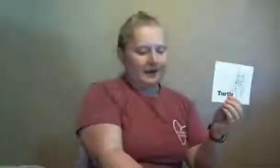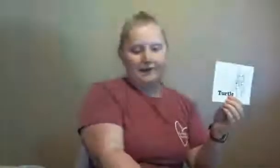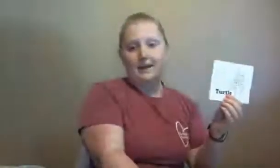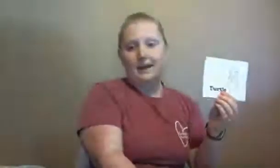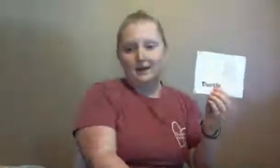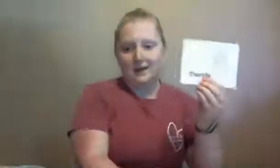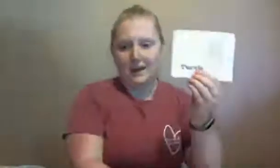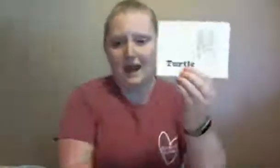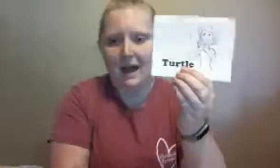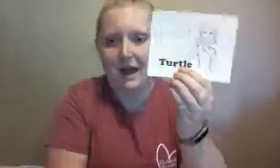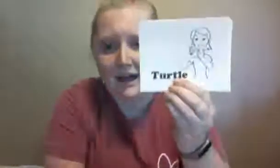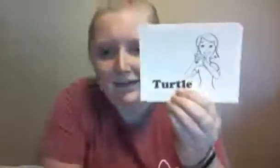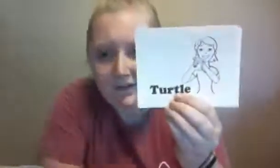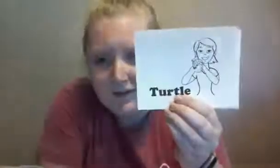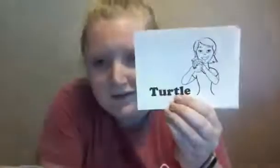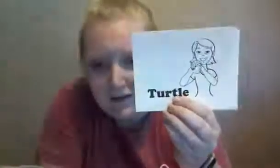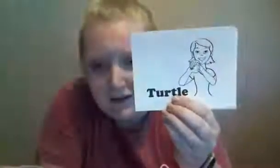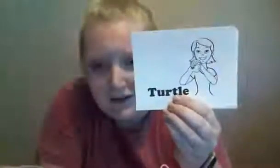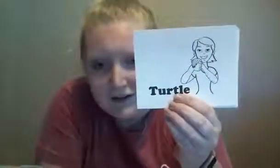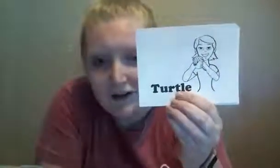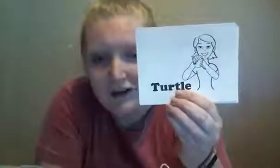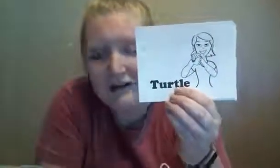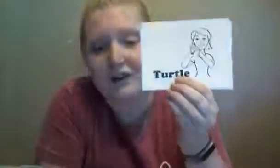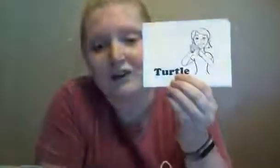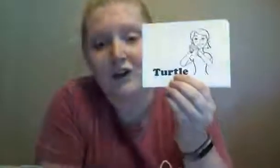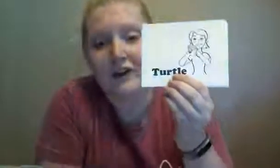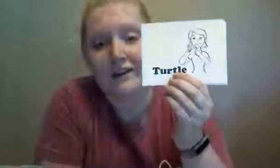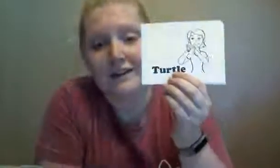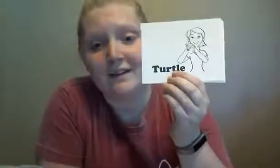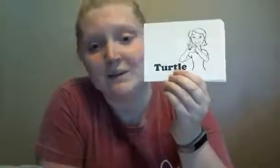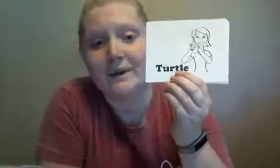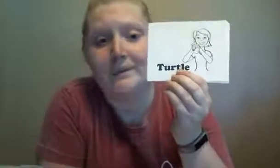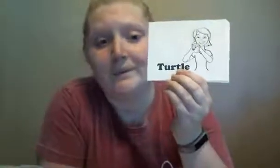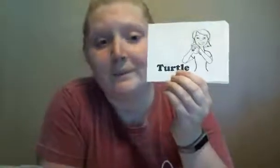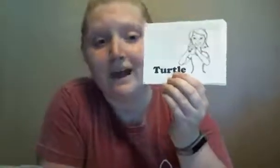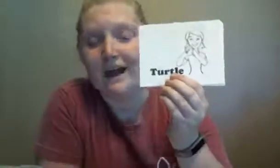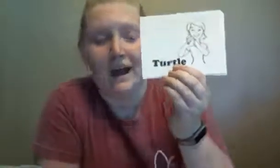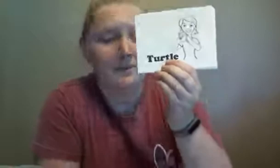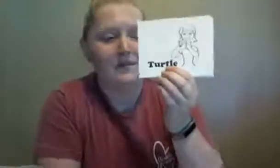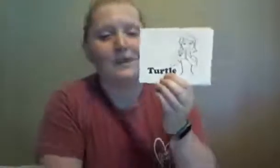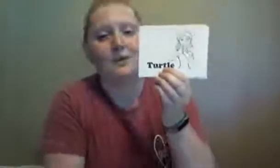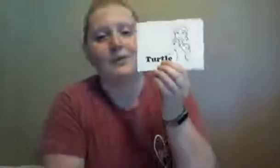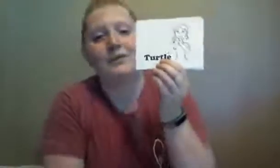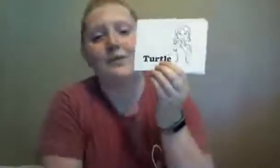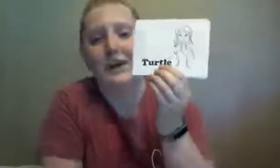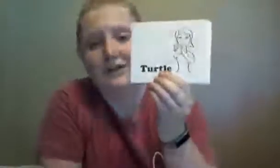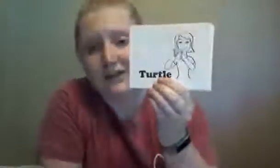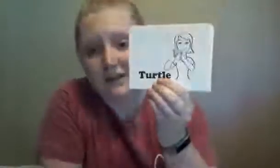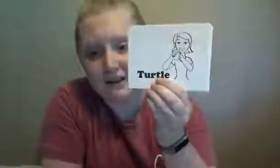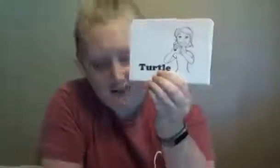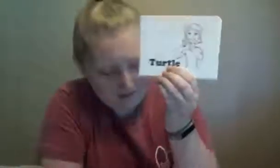And then we have turtle. Now turtle is one of my absolute favorite